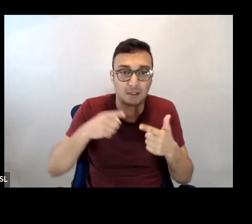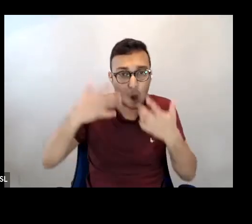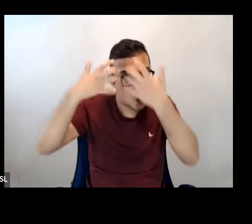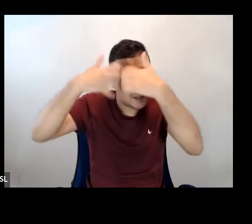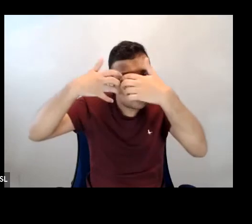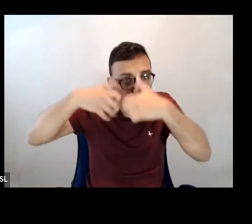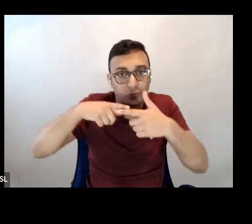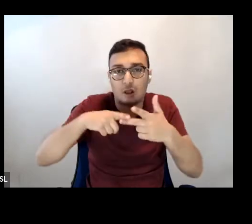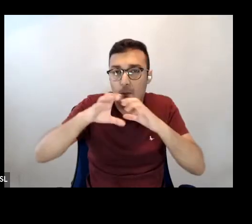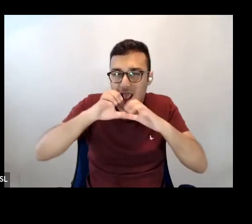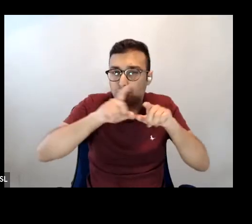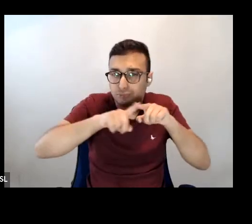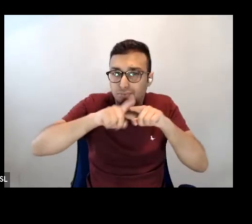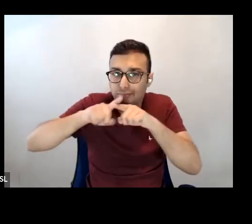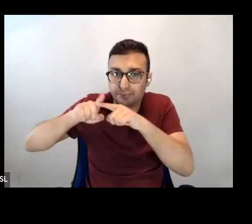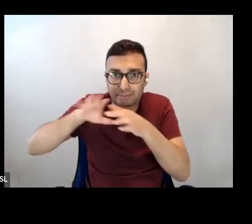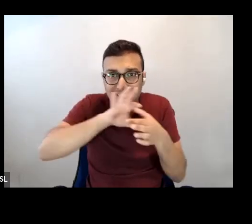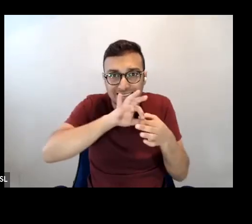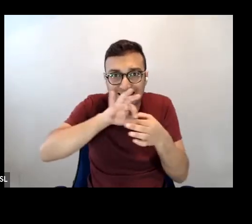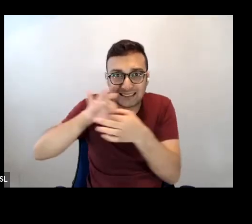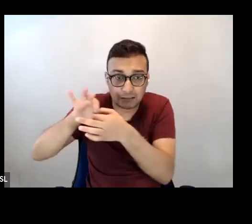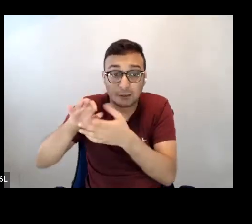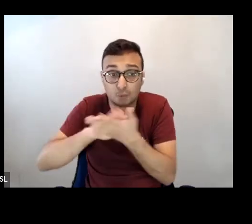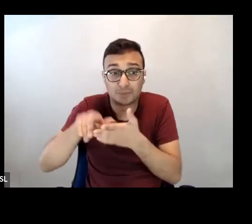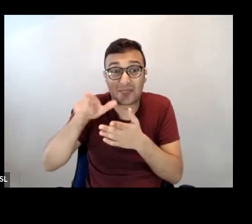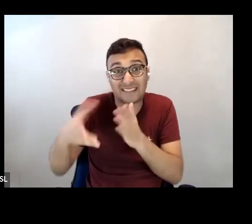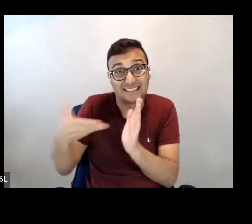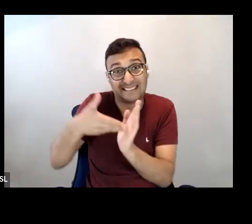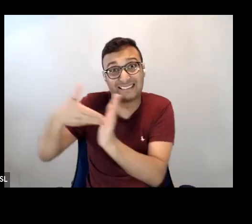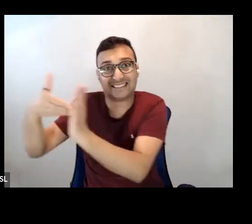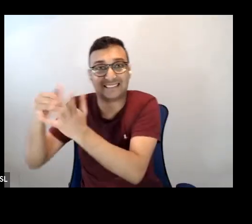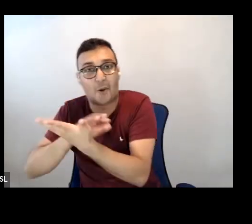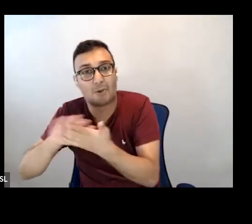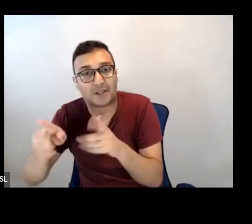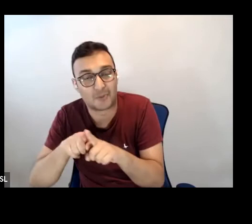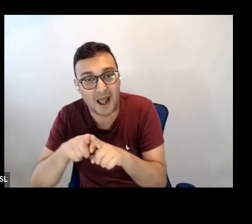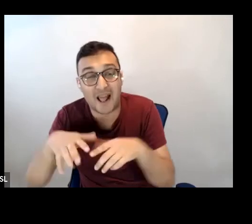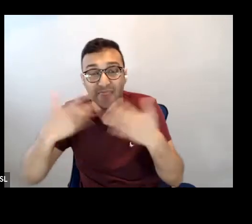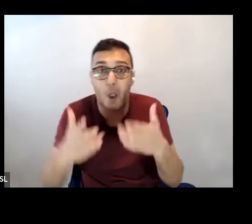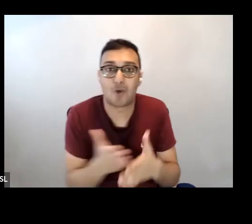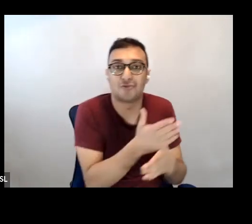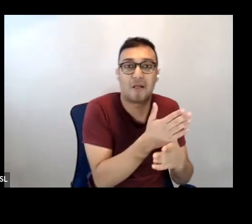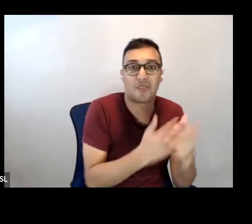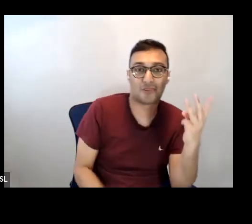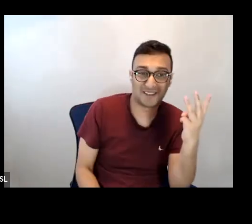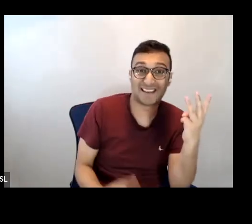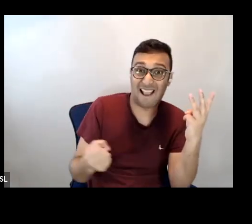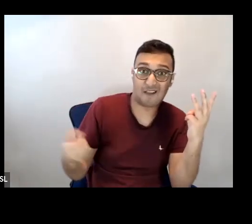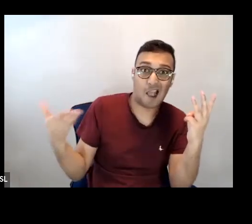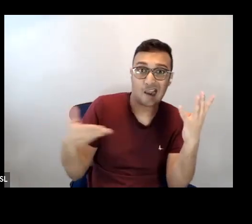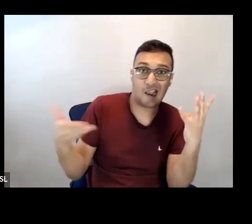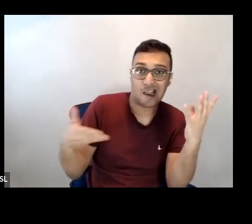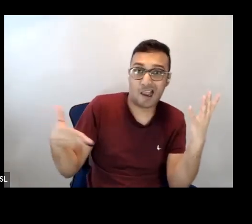are surrounded by additional stakeholders that the ones that I mentioned before. So now we are identifying